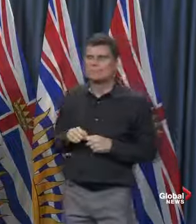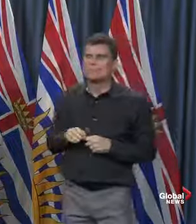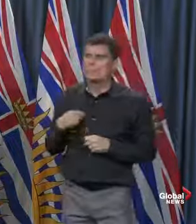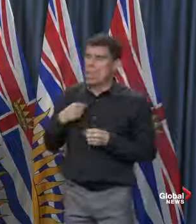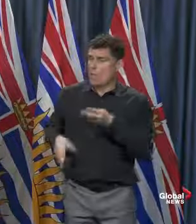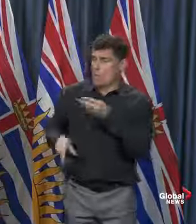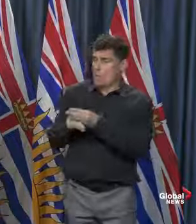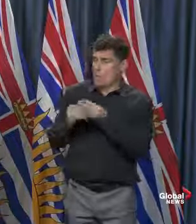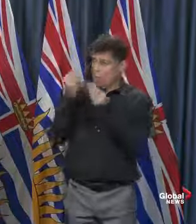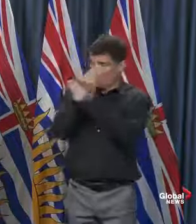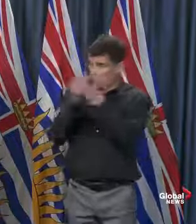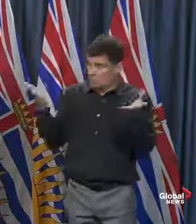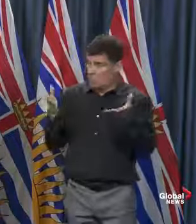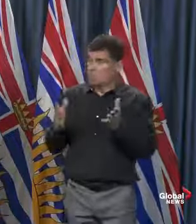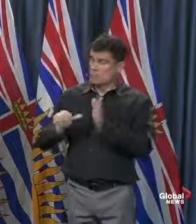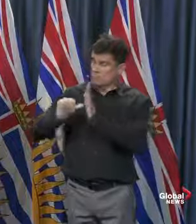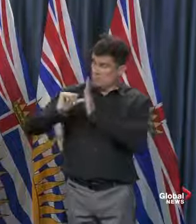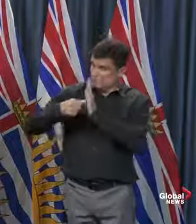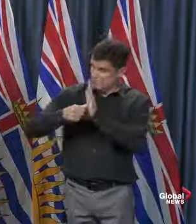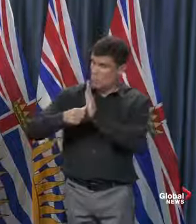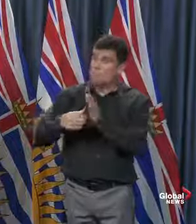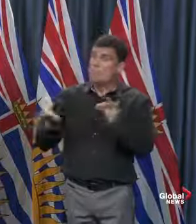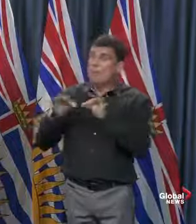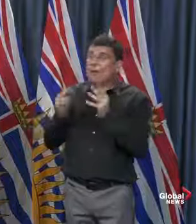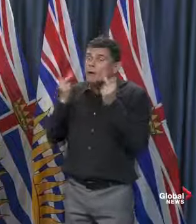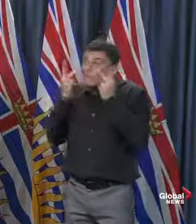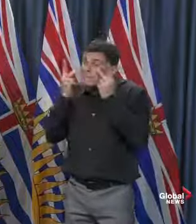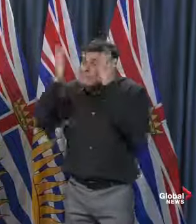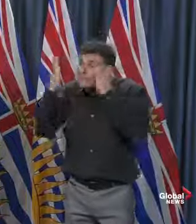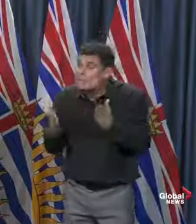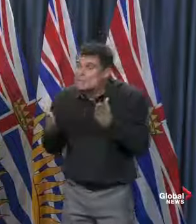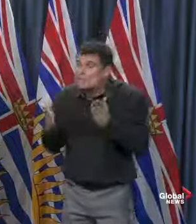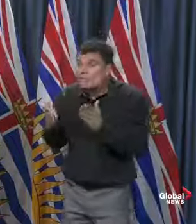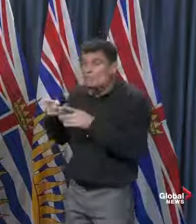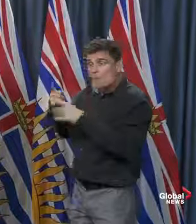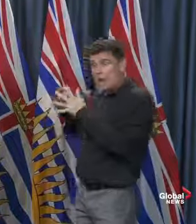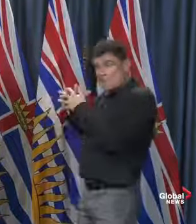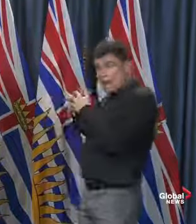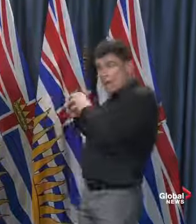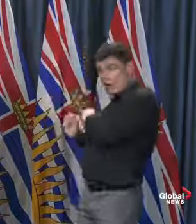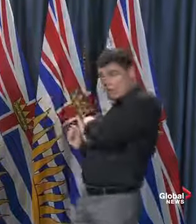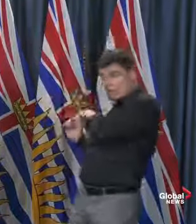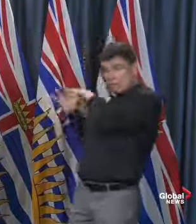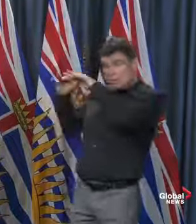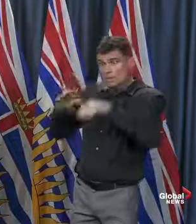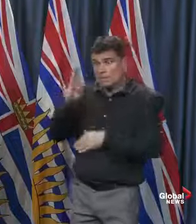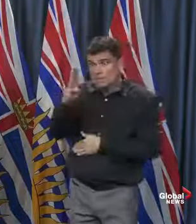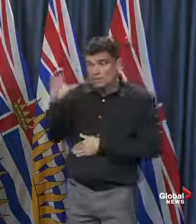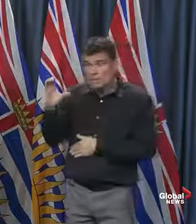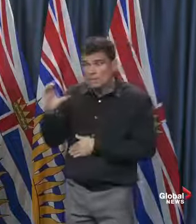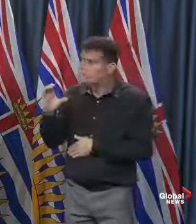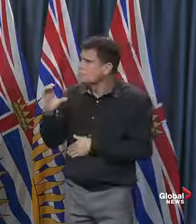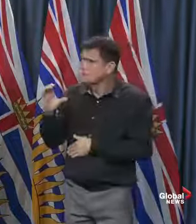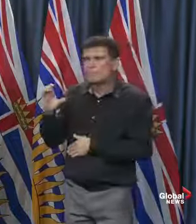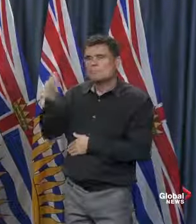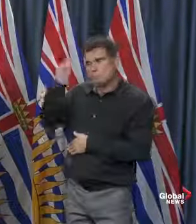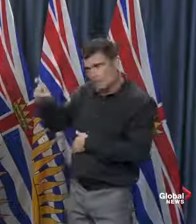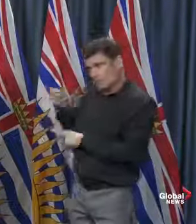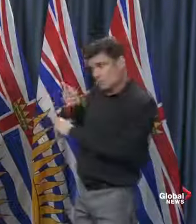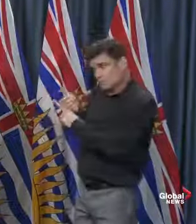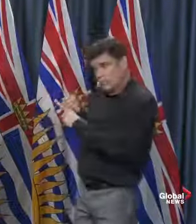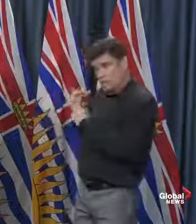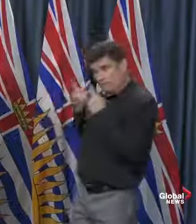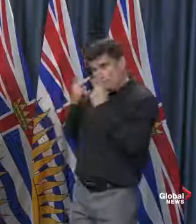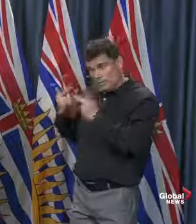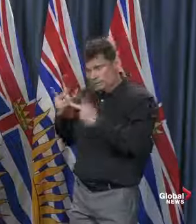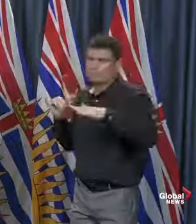visitors, just as everyone else, should they come to British Columbia, are expected to self-isolate. So as Dr. Henry has said, if they want to